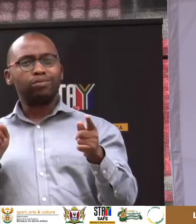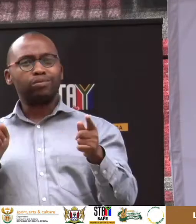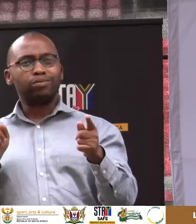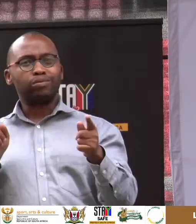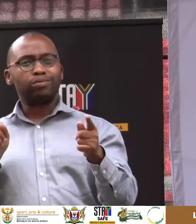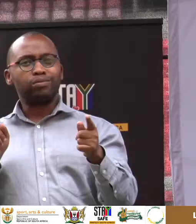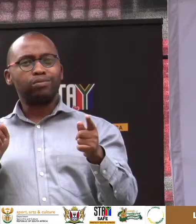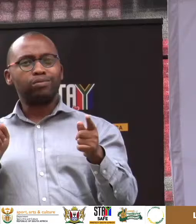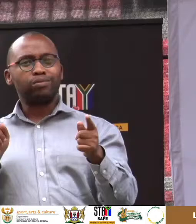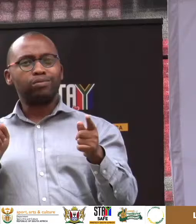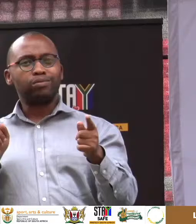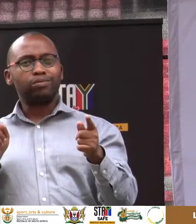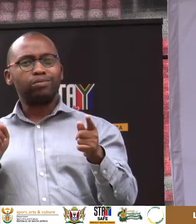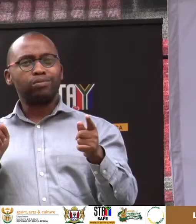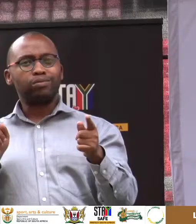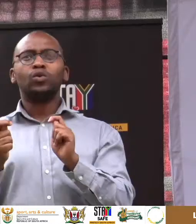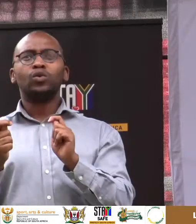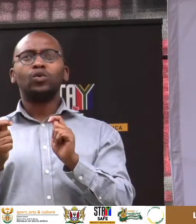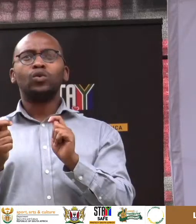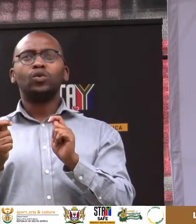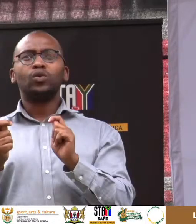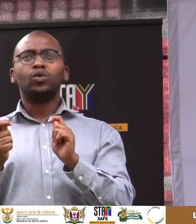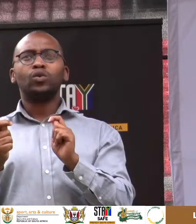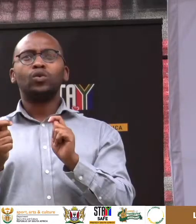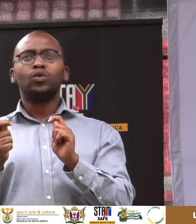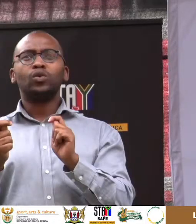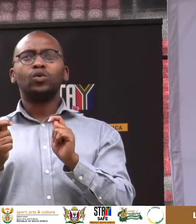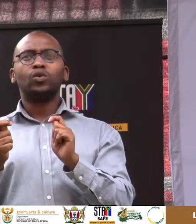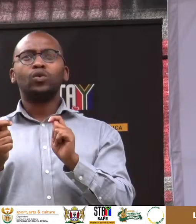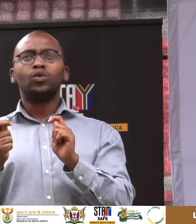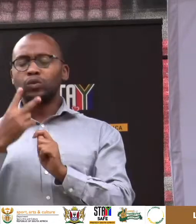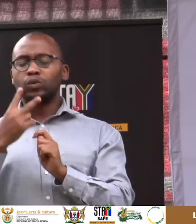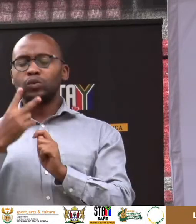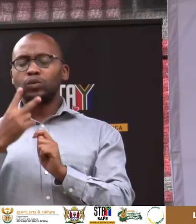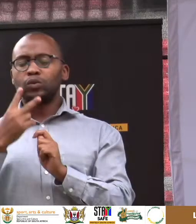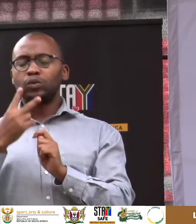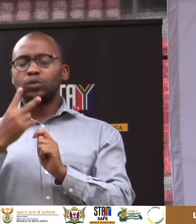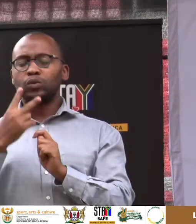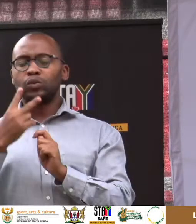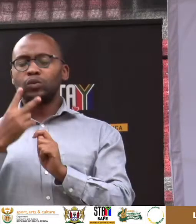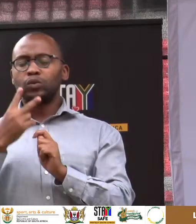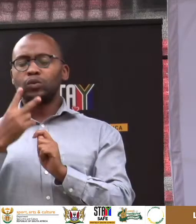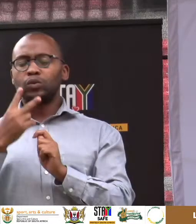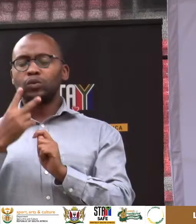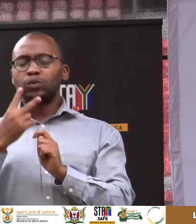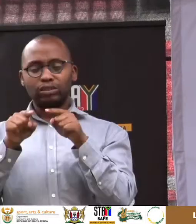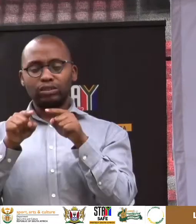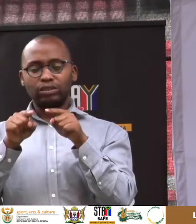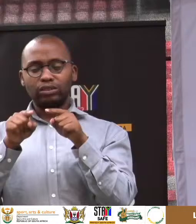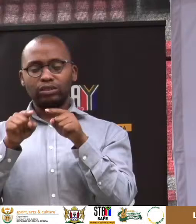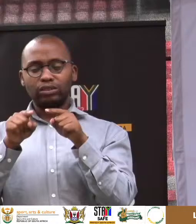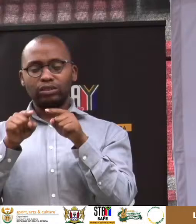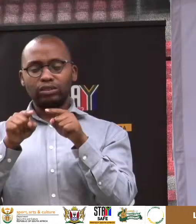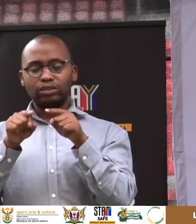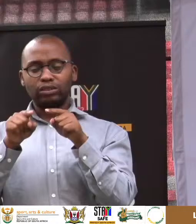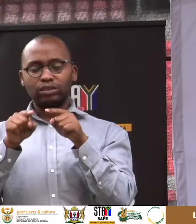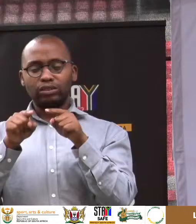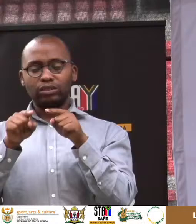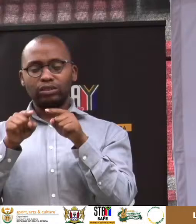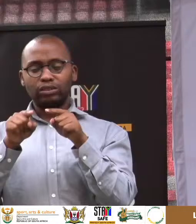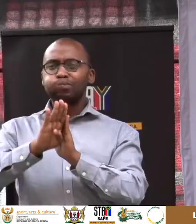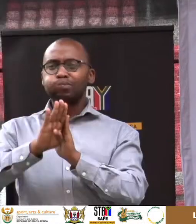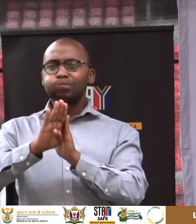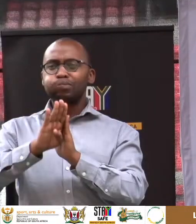many untold conditions of poverty to our communities. It has left many